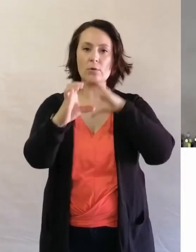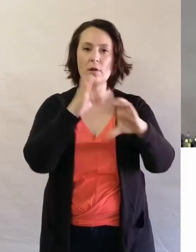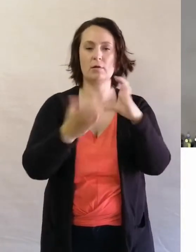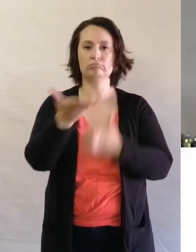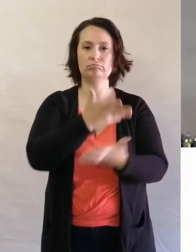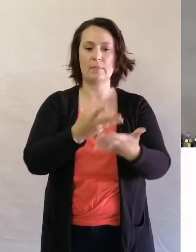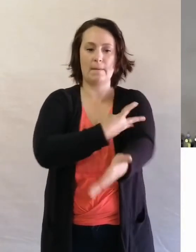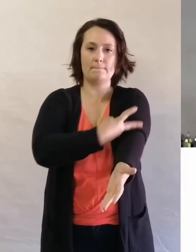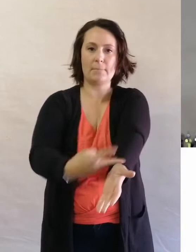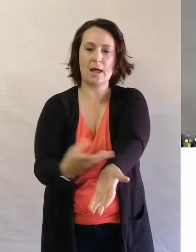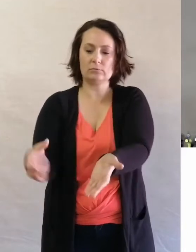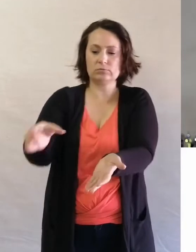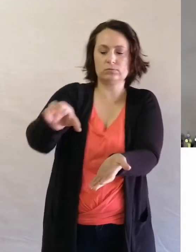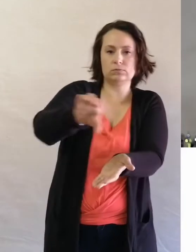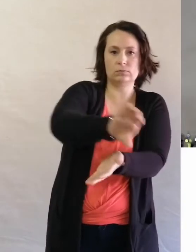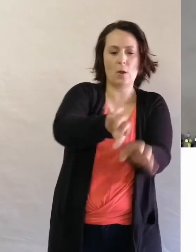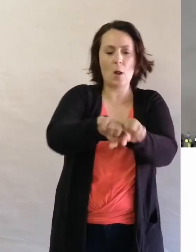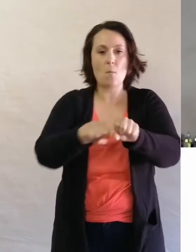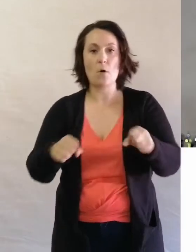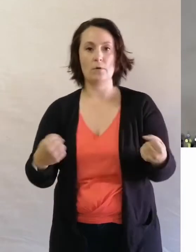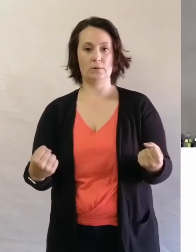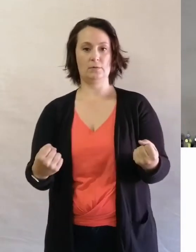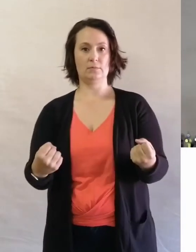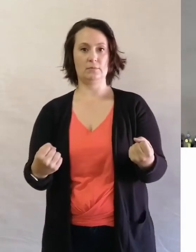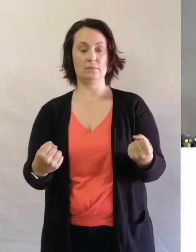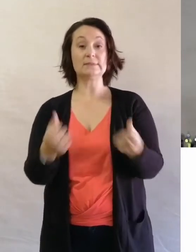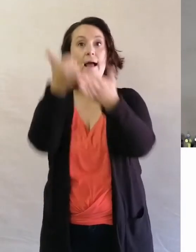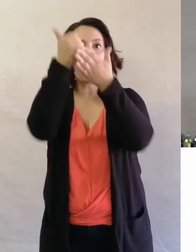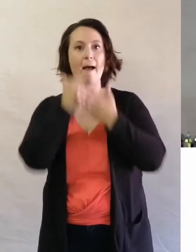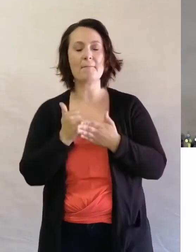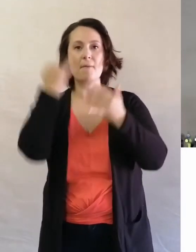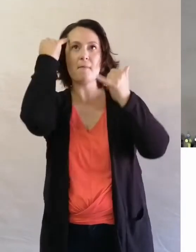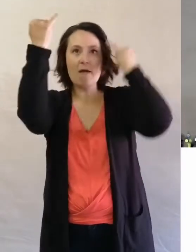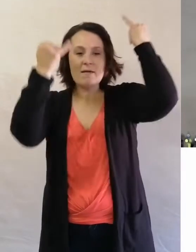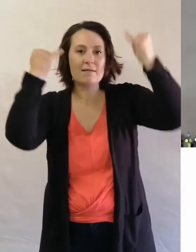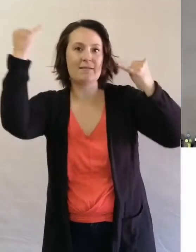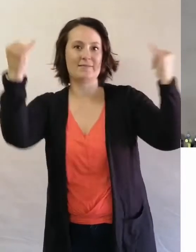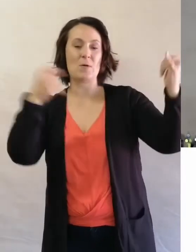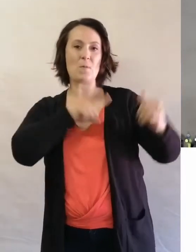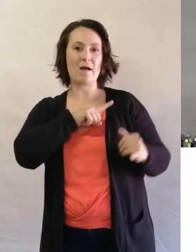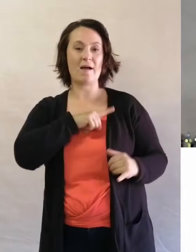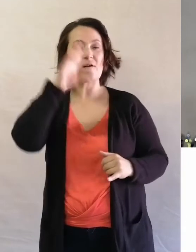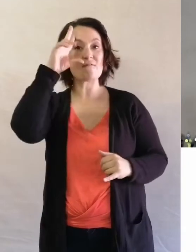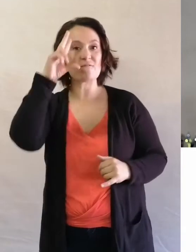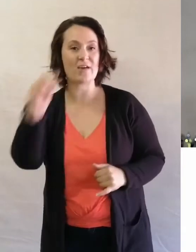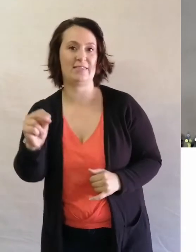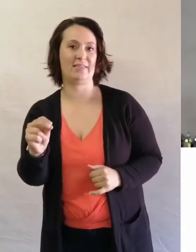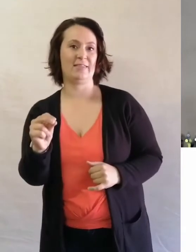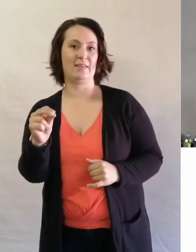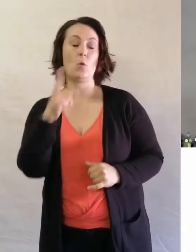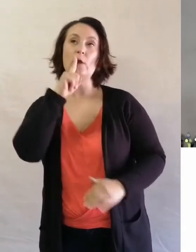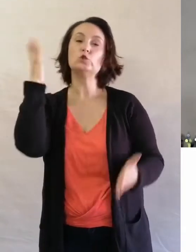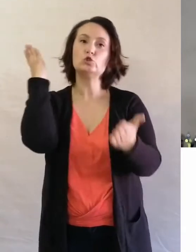is poured out and the bread is broken, what's God doing? He's helping us. He's firing up our imagination because faith is being